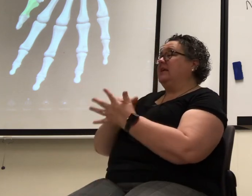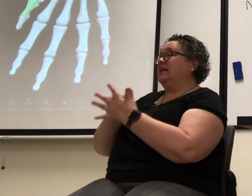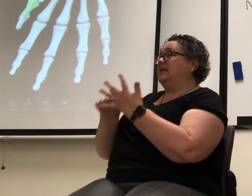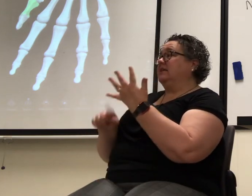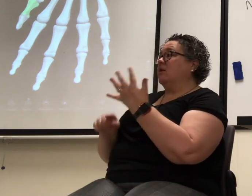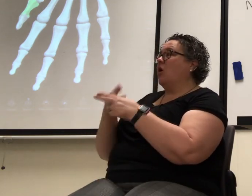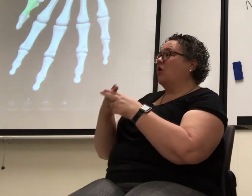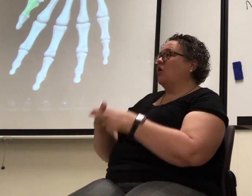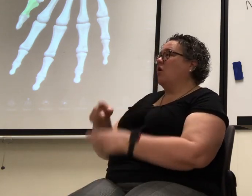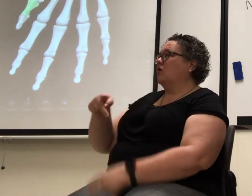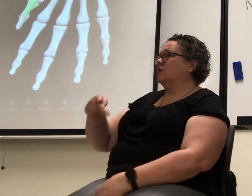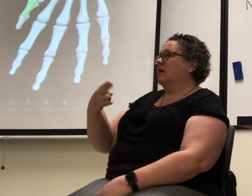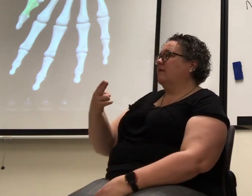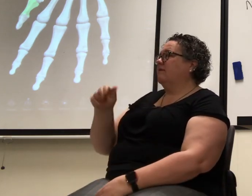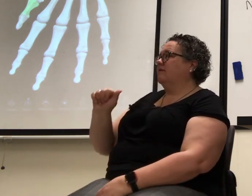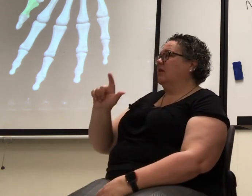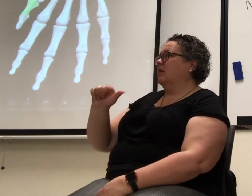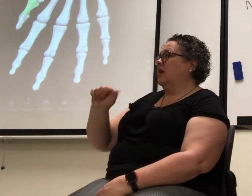Singular phalanx.